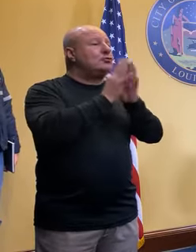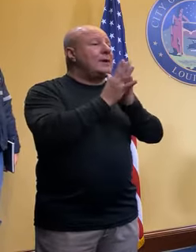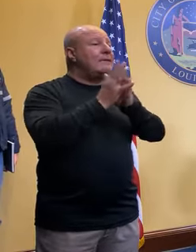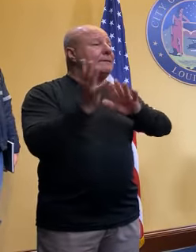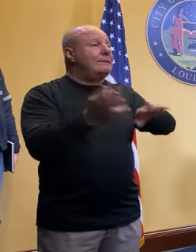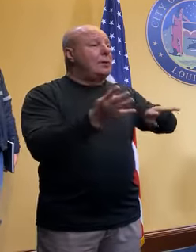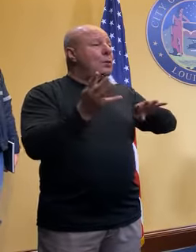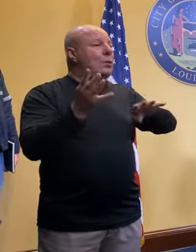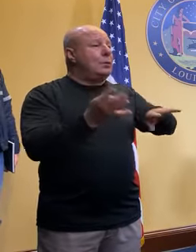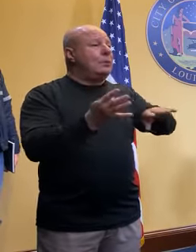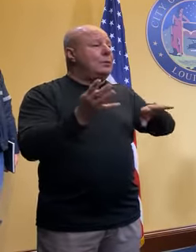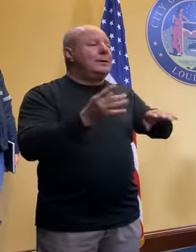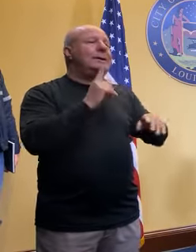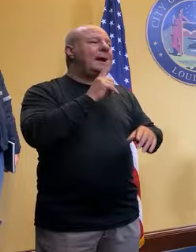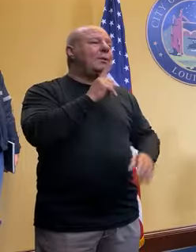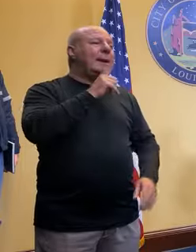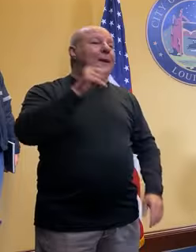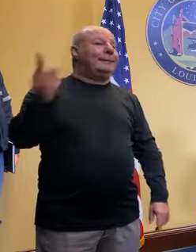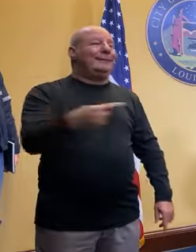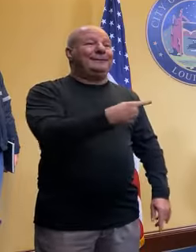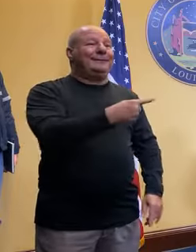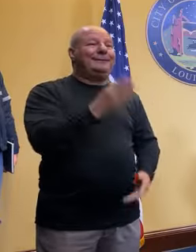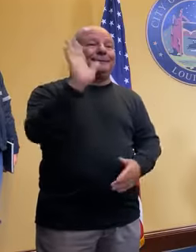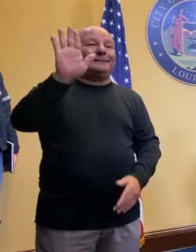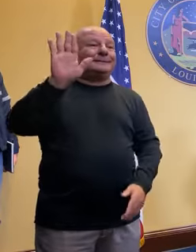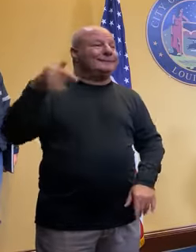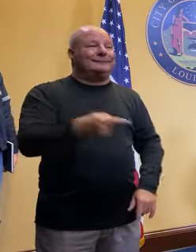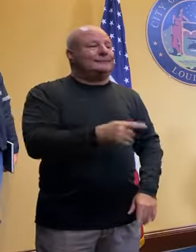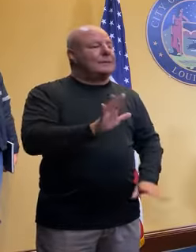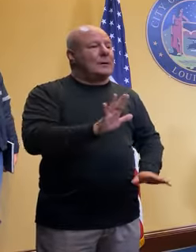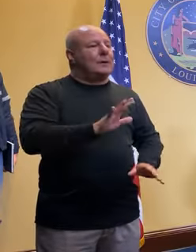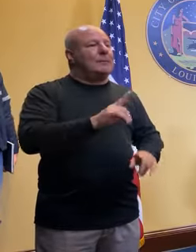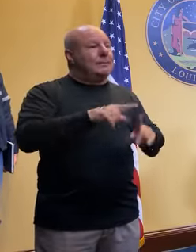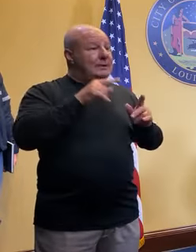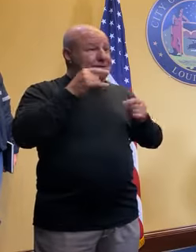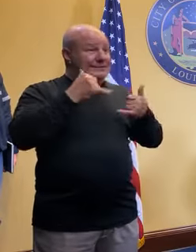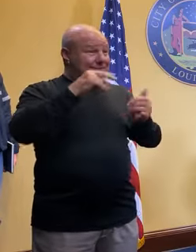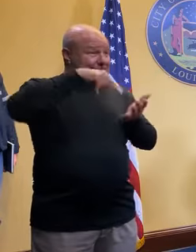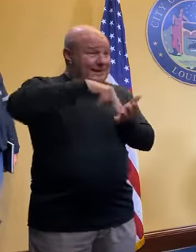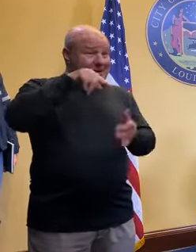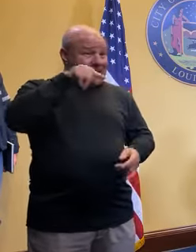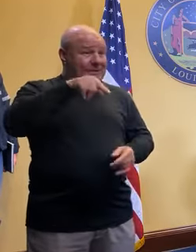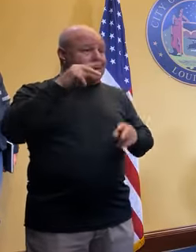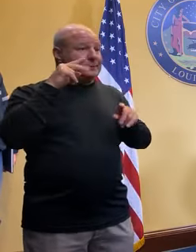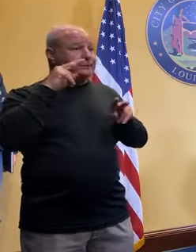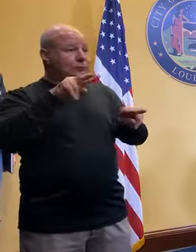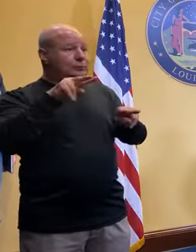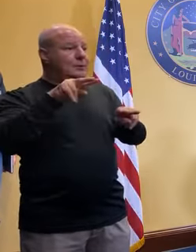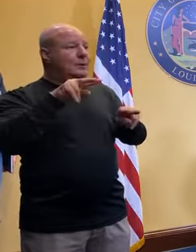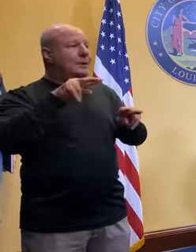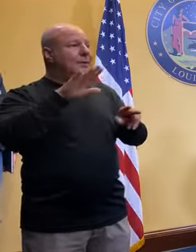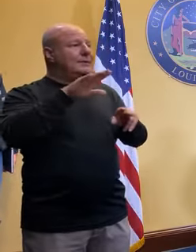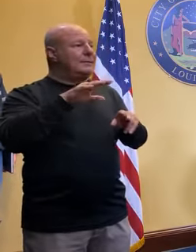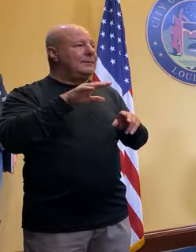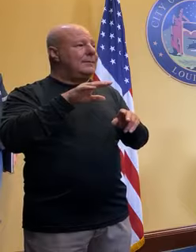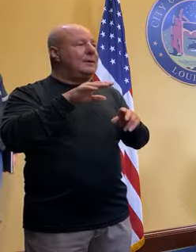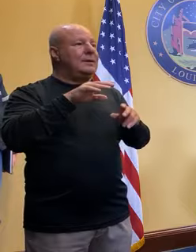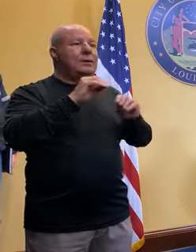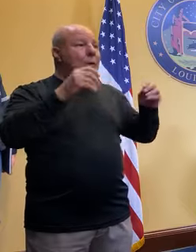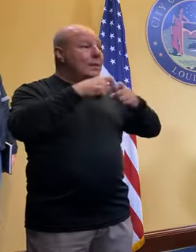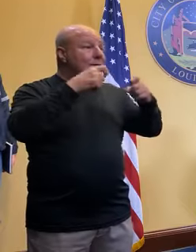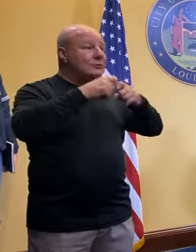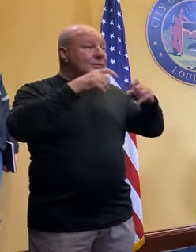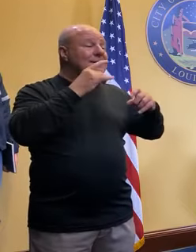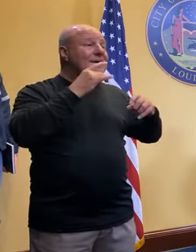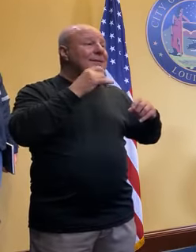but their presence alone, particularly in those areas where there has been no electricity. And they were with us on